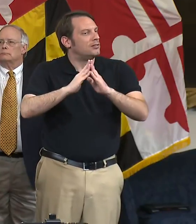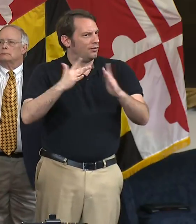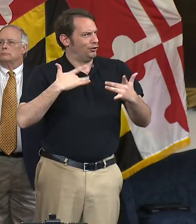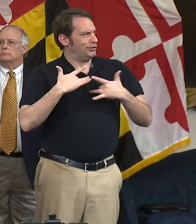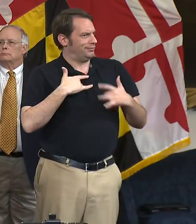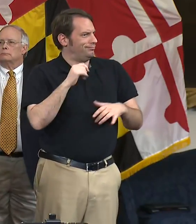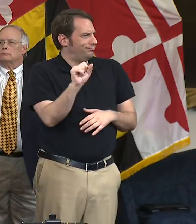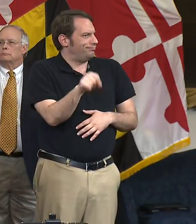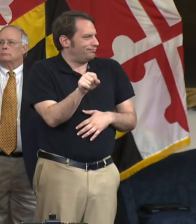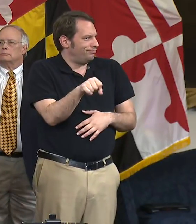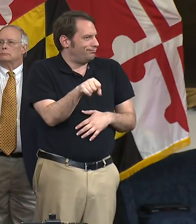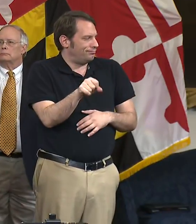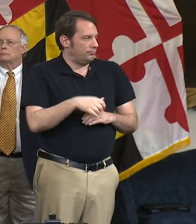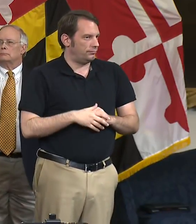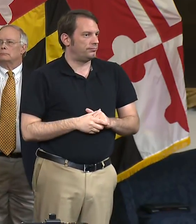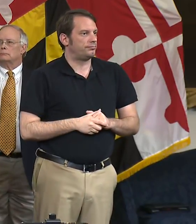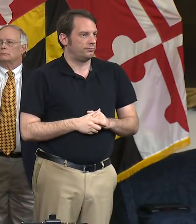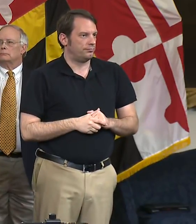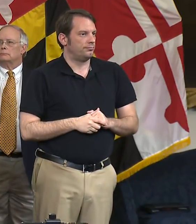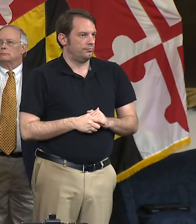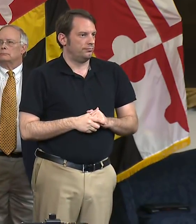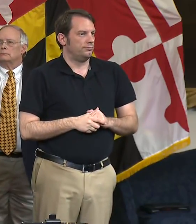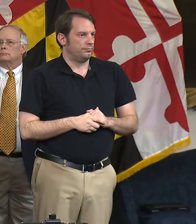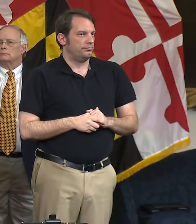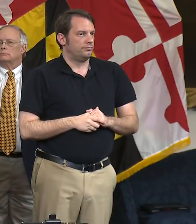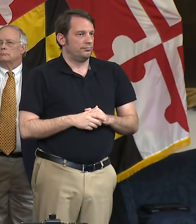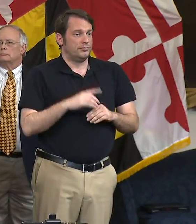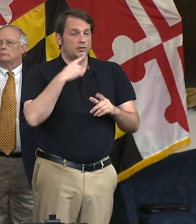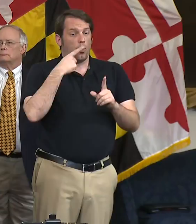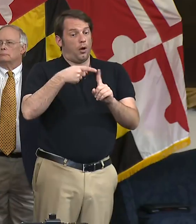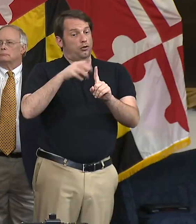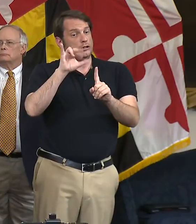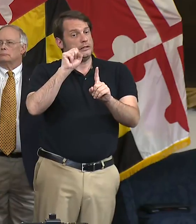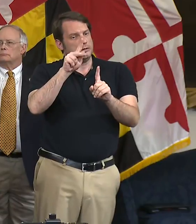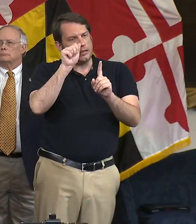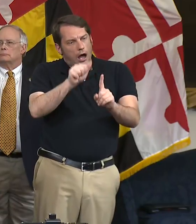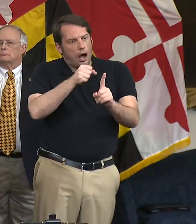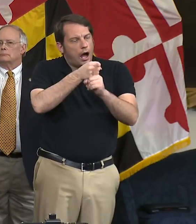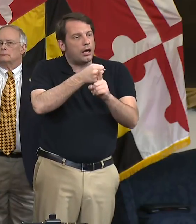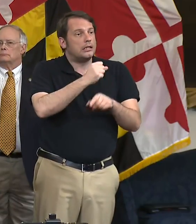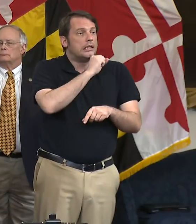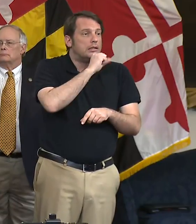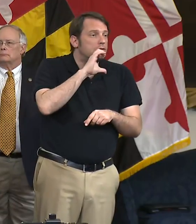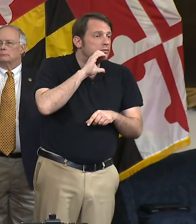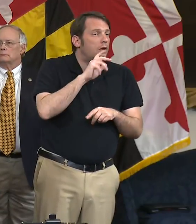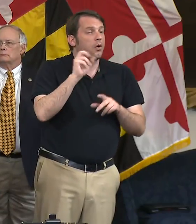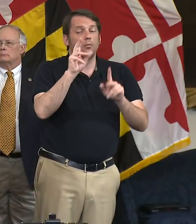have compromised health situations are more vulnerable than others,